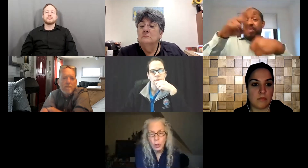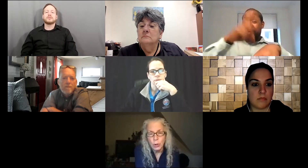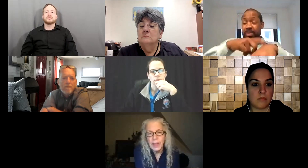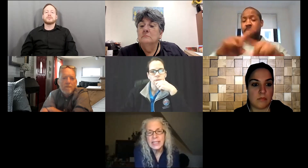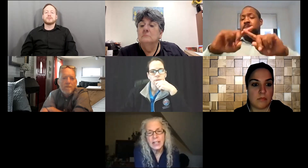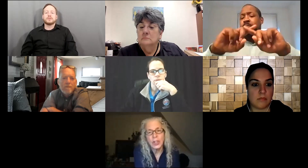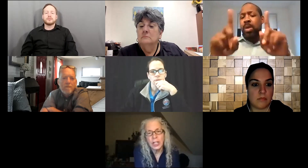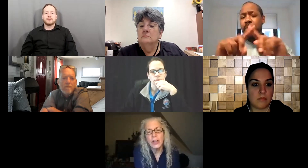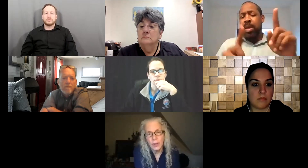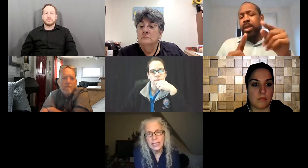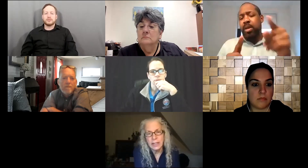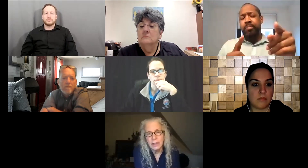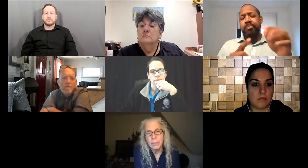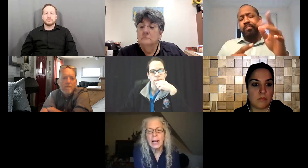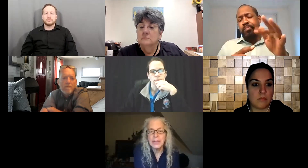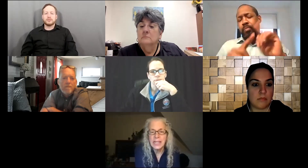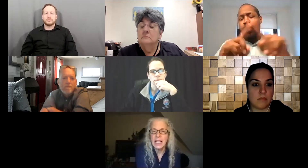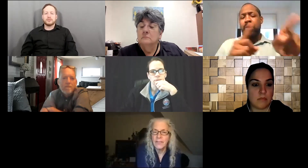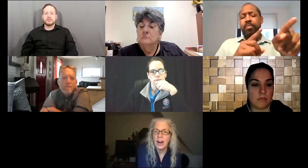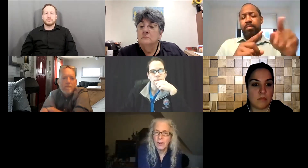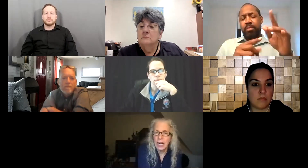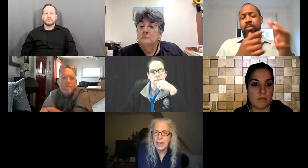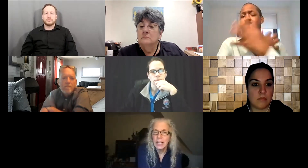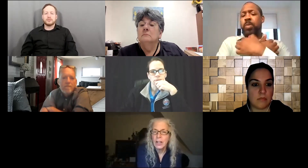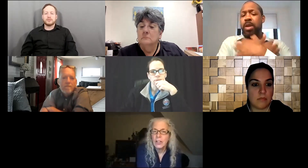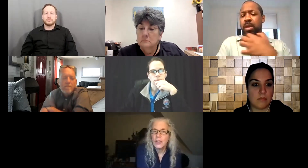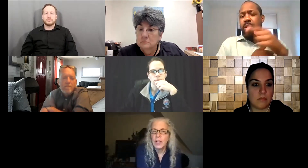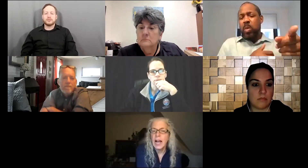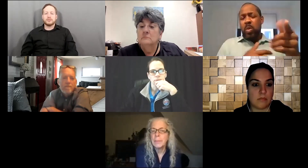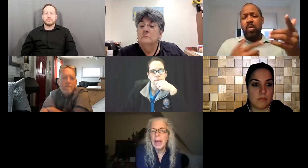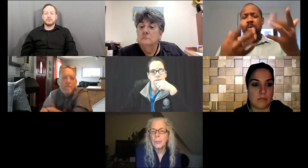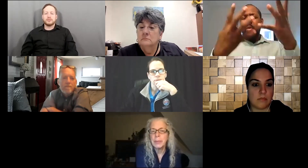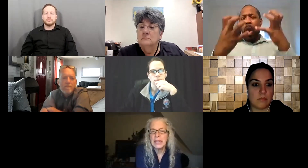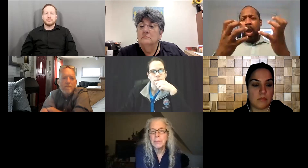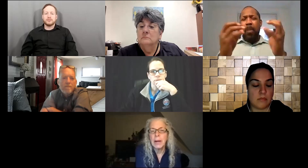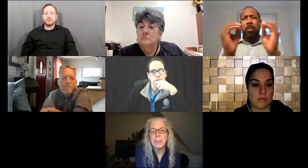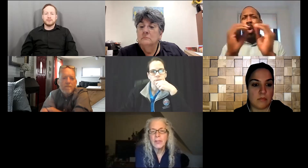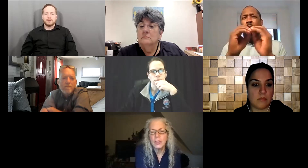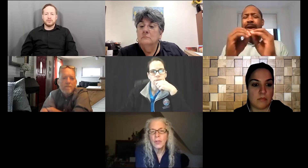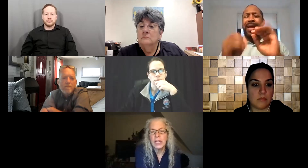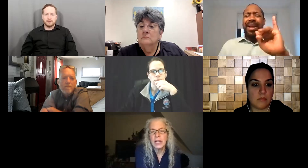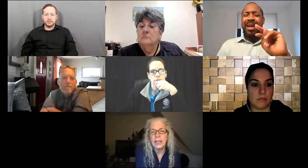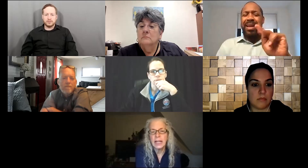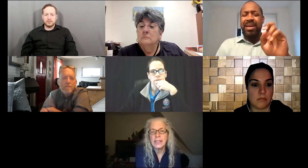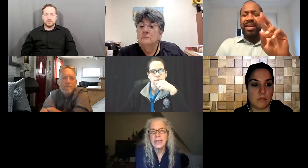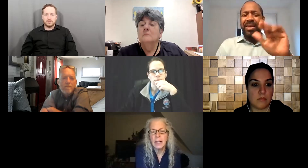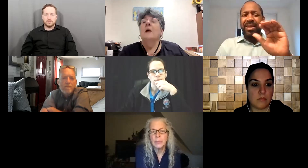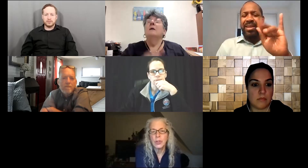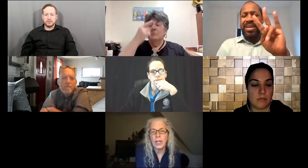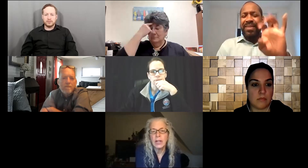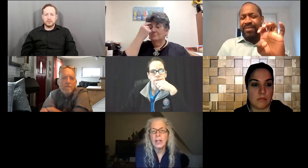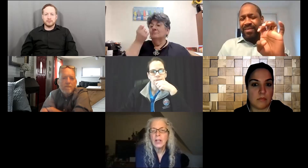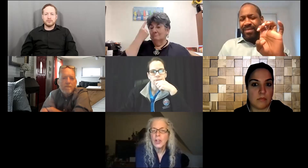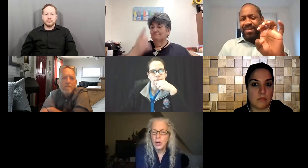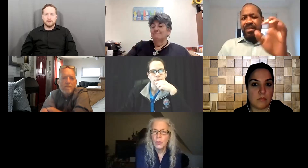video loop. That's actually another idea, but I was thinking of BRI. So the iPad would be there. Mike Bear has already got that set up so